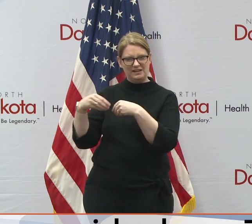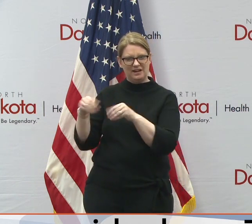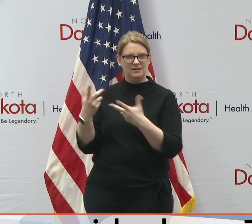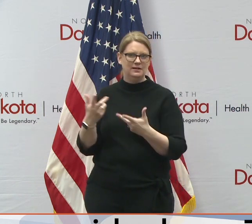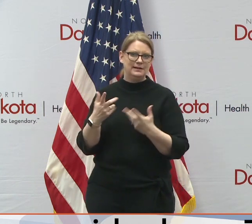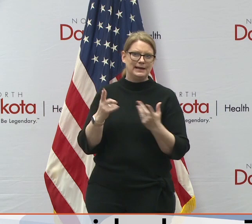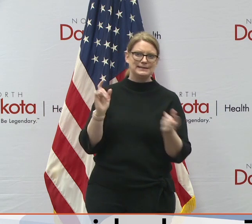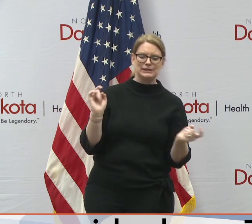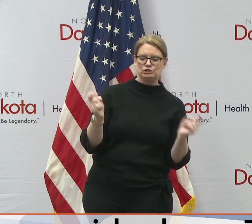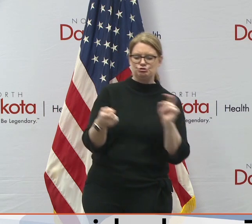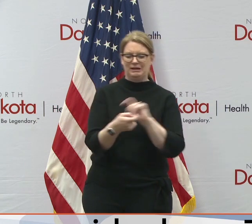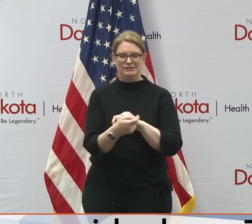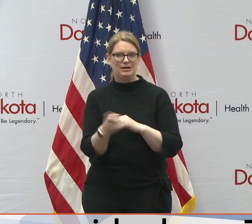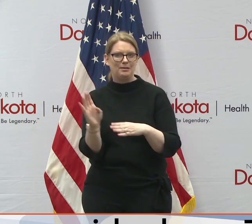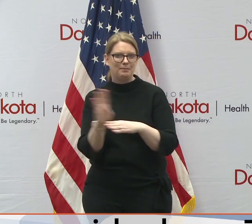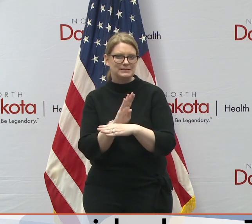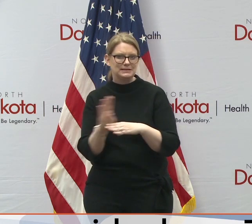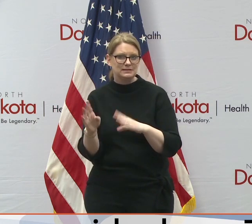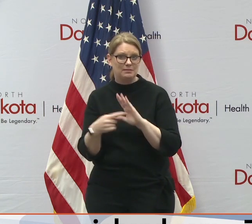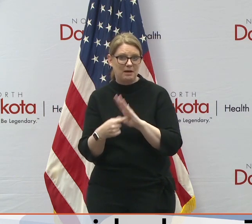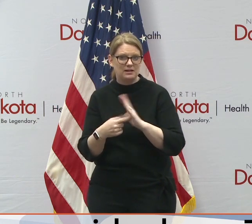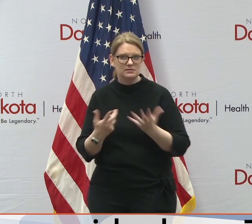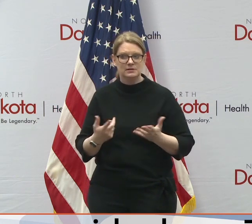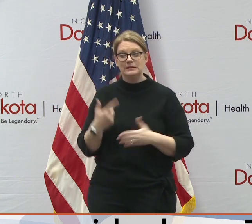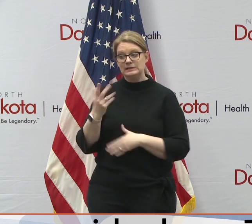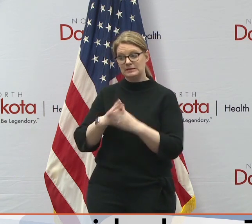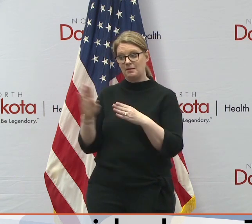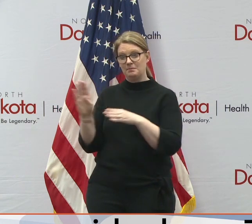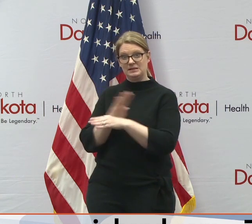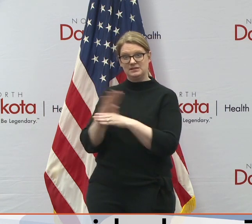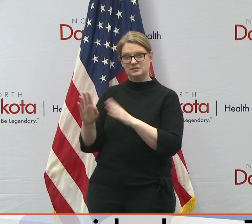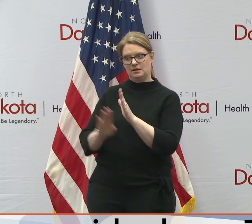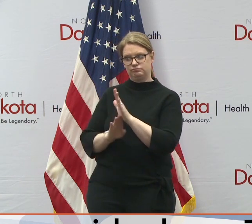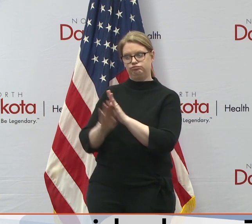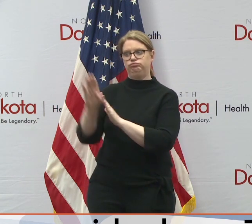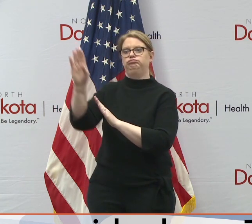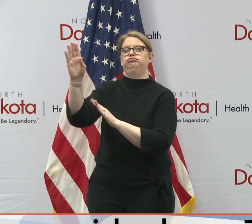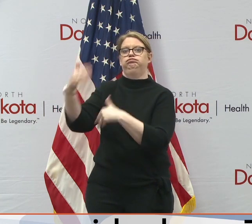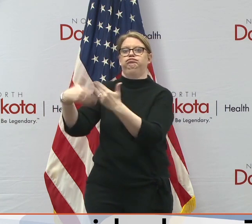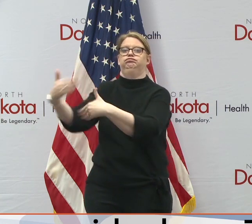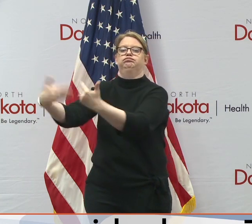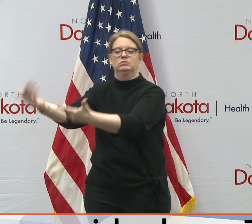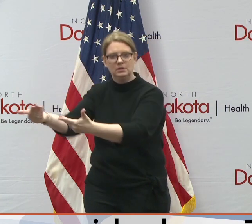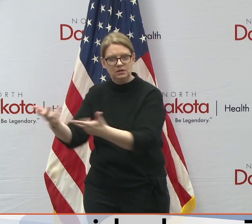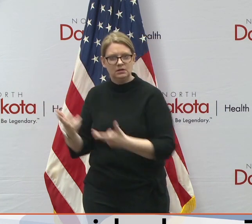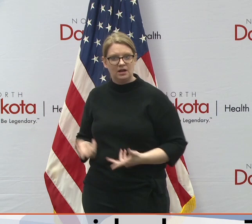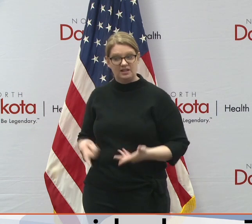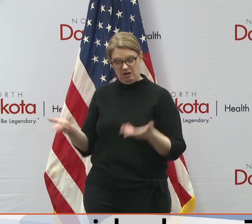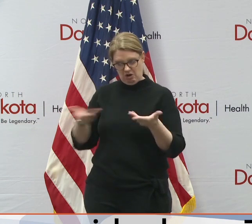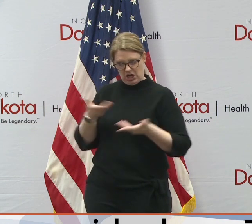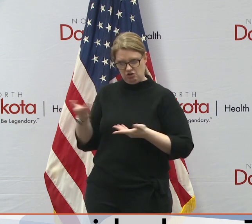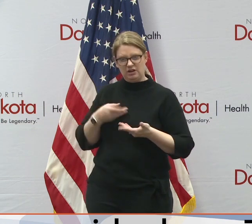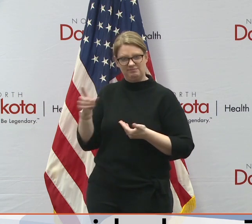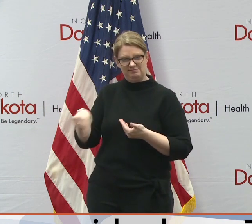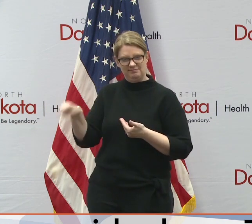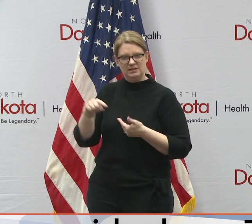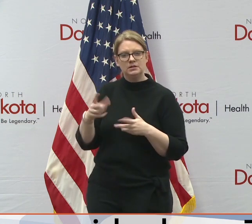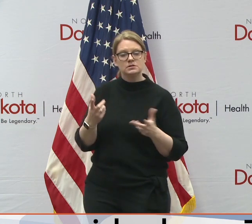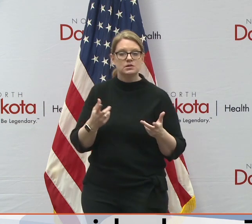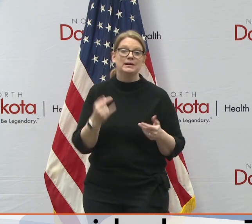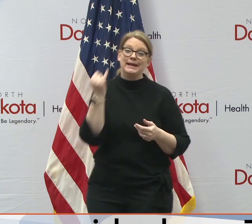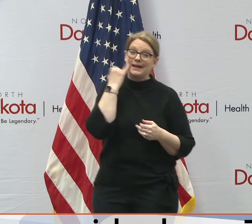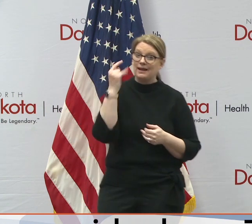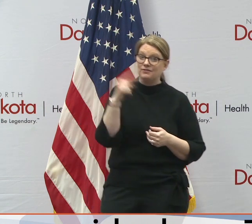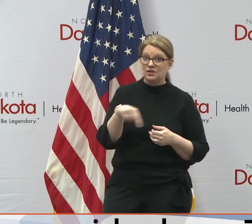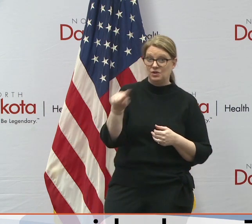business models, there are some businesses that are growing rapidly and looking to hire, and we encourage people that want to work